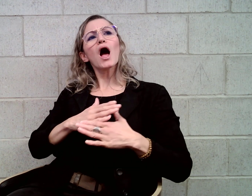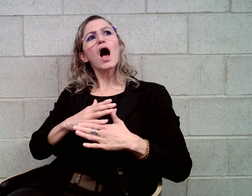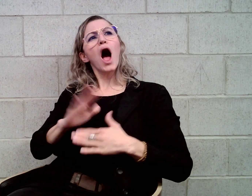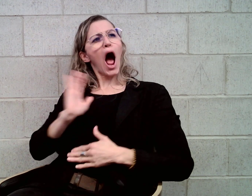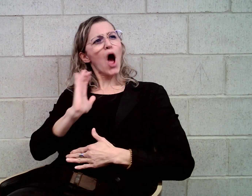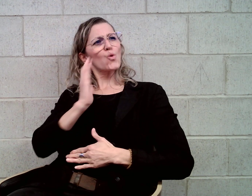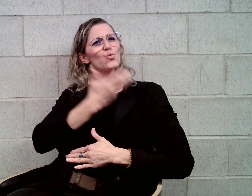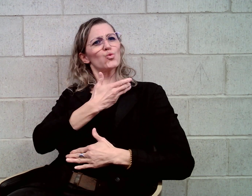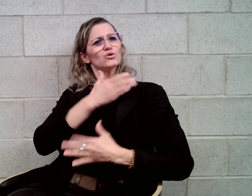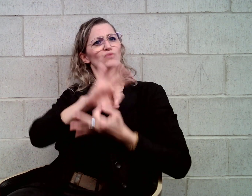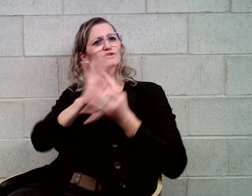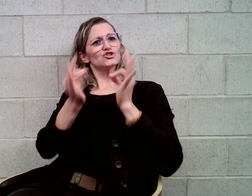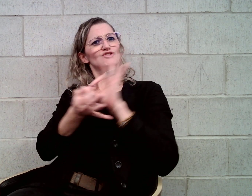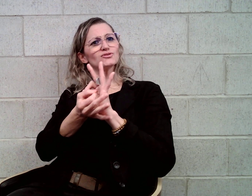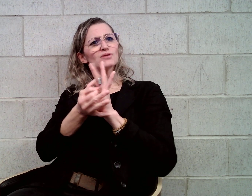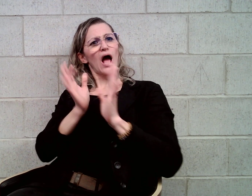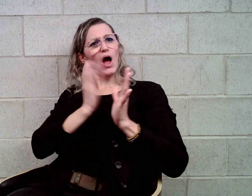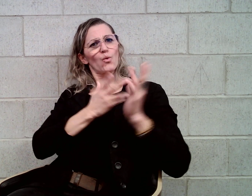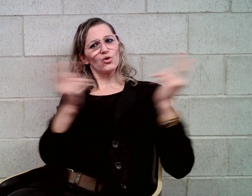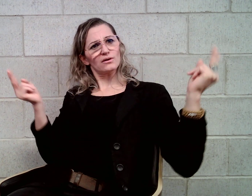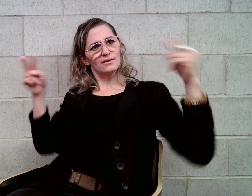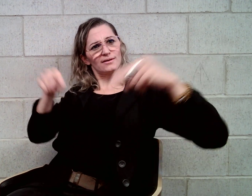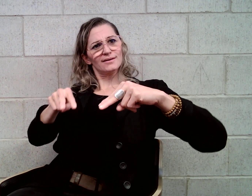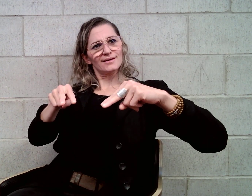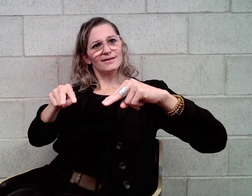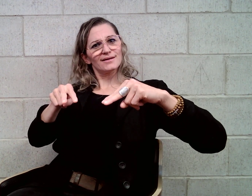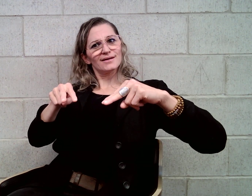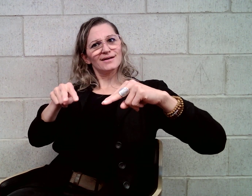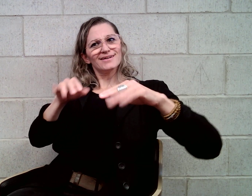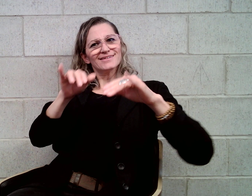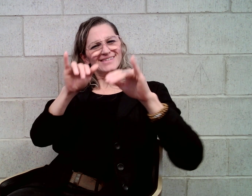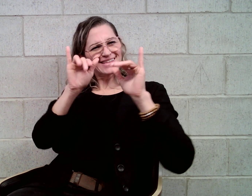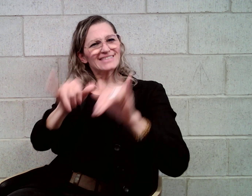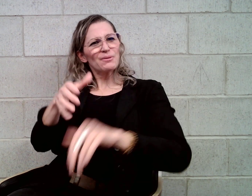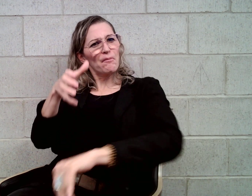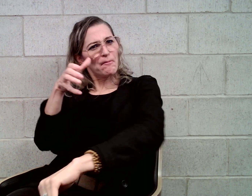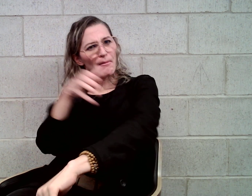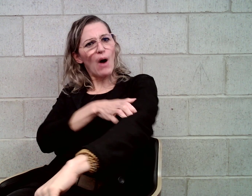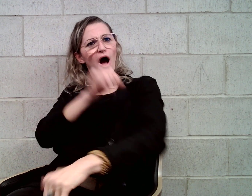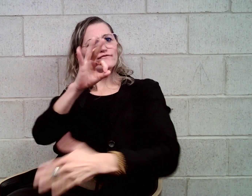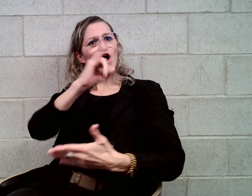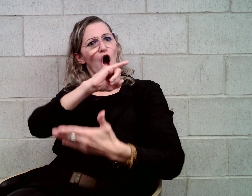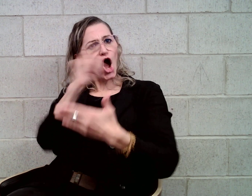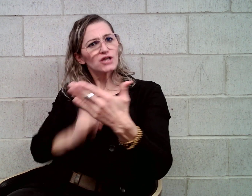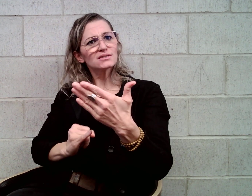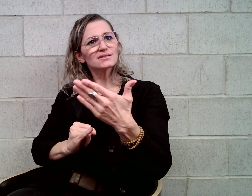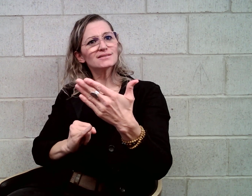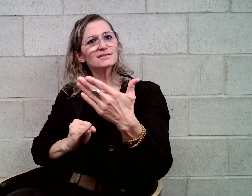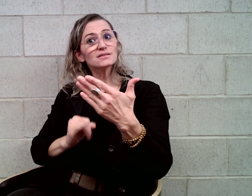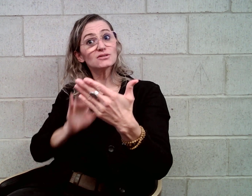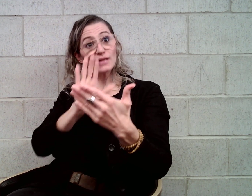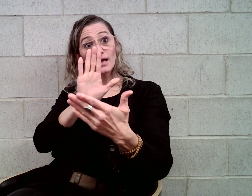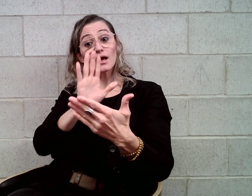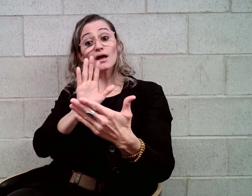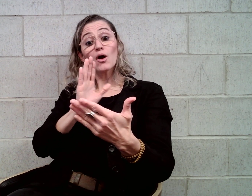to share those interpretations, to look differently at the same text,